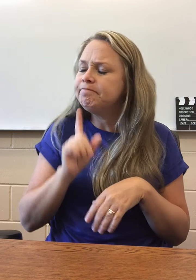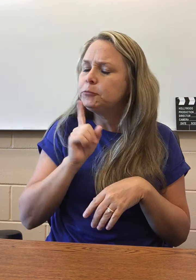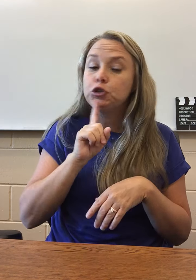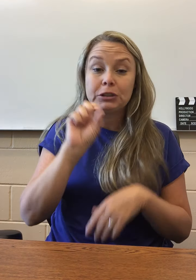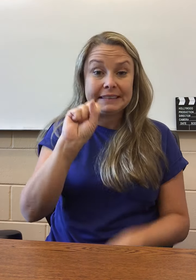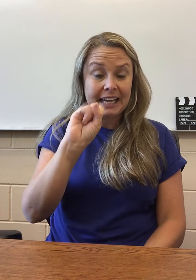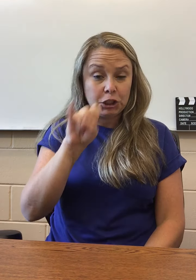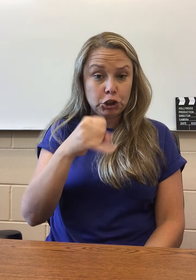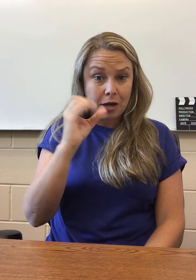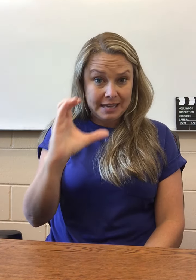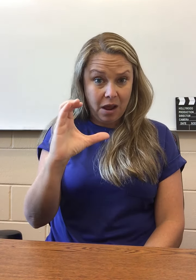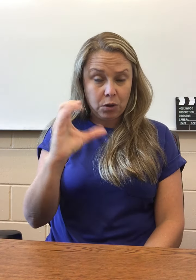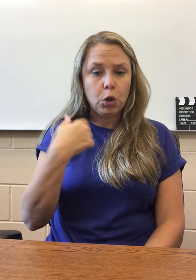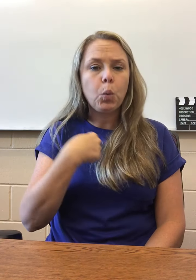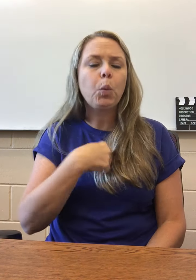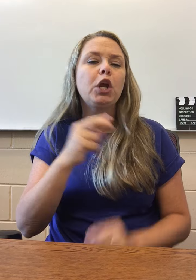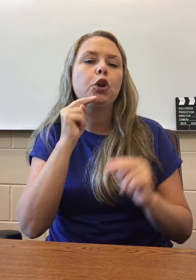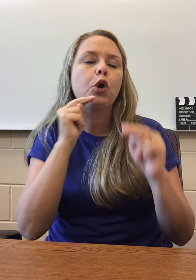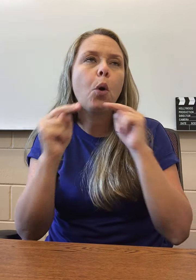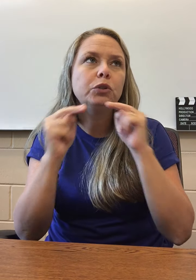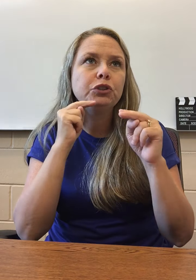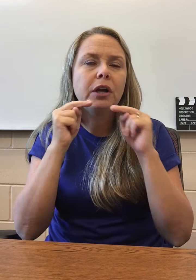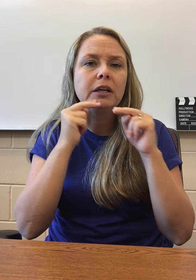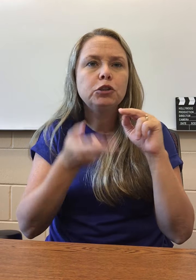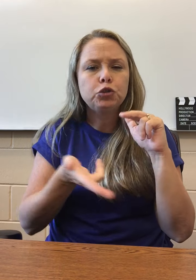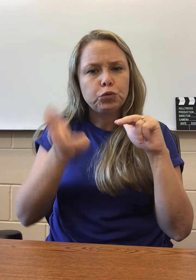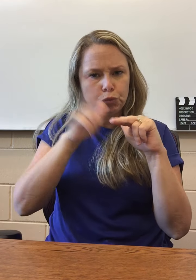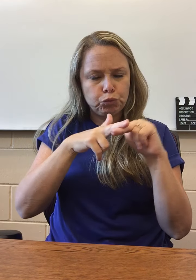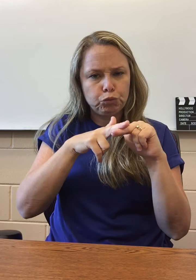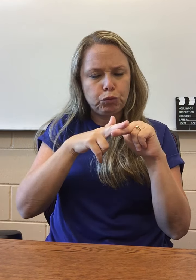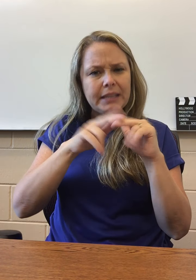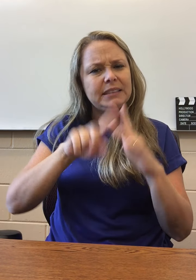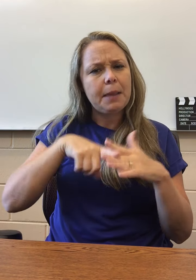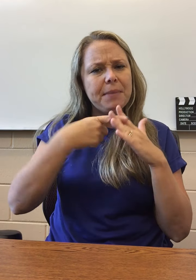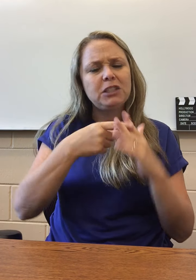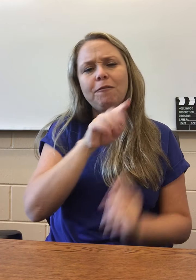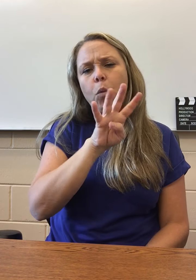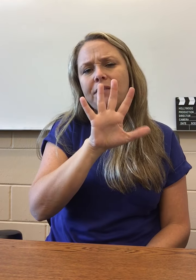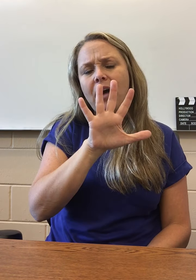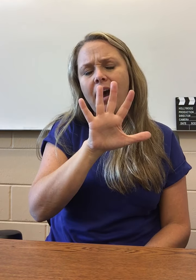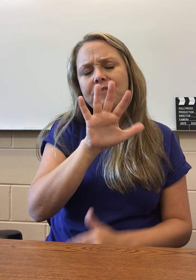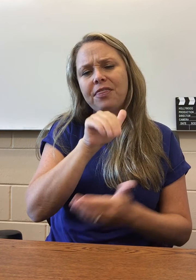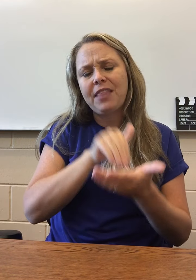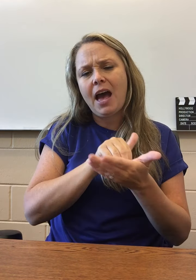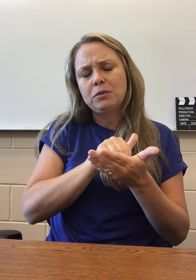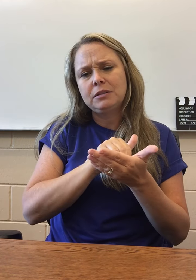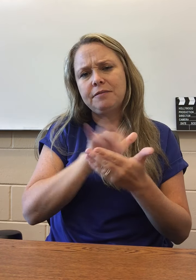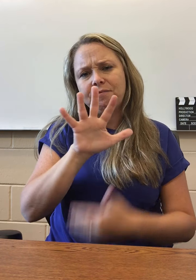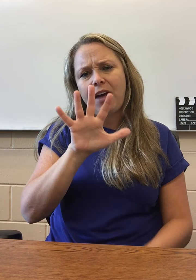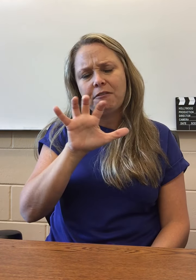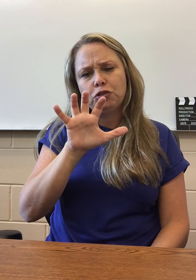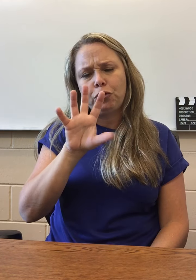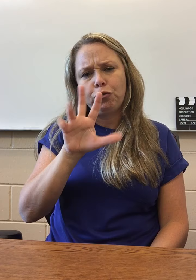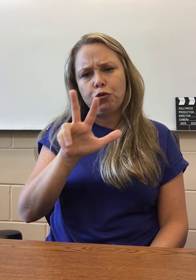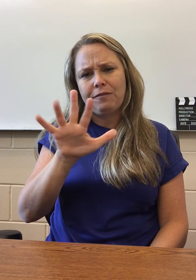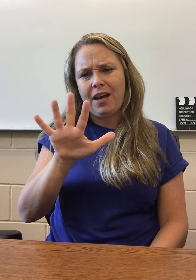county we negotiated to raise the base to 45 535 so we didn't quite get to the 47